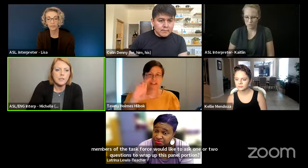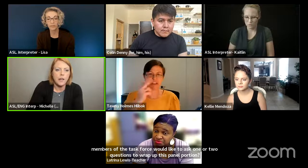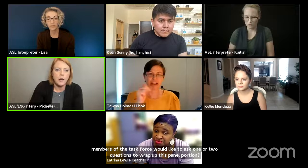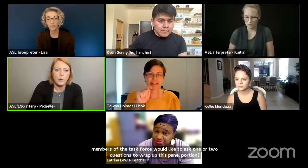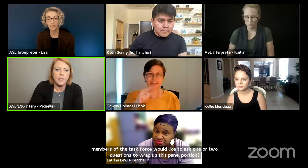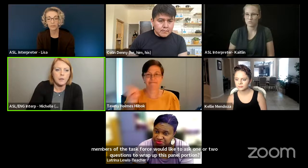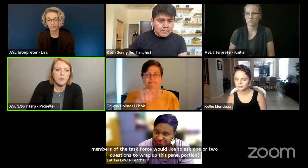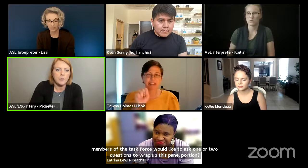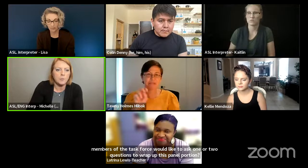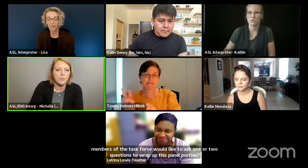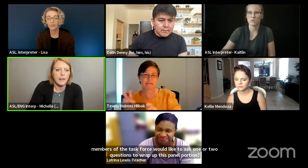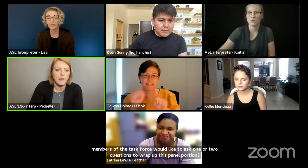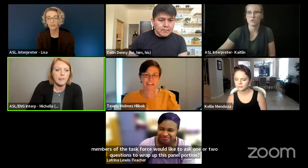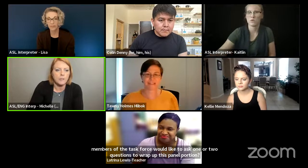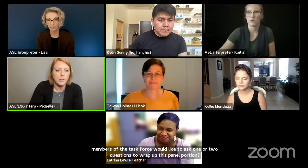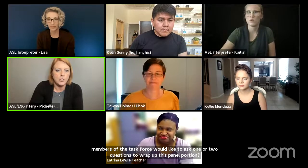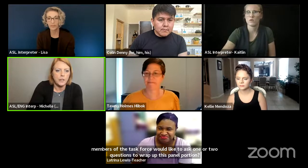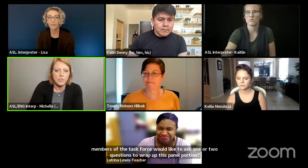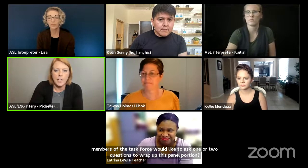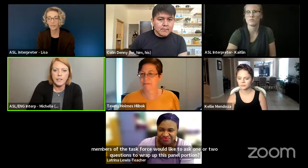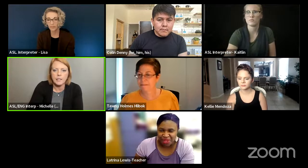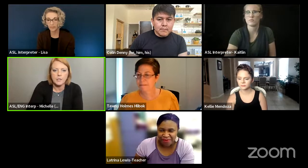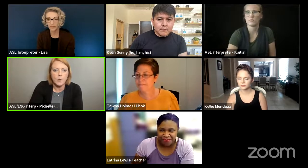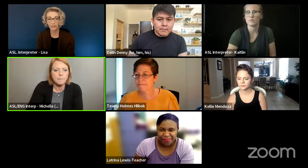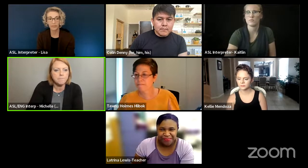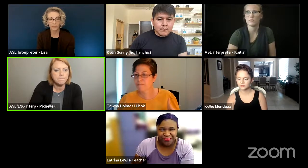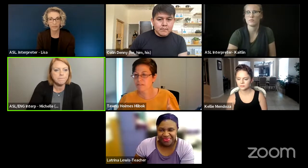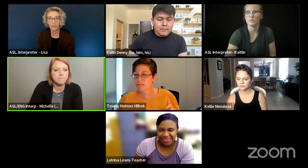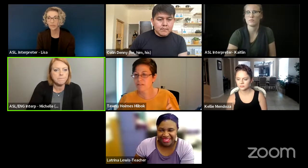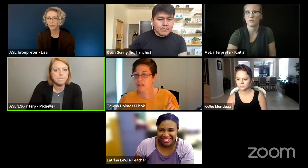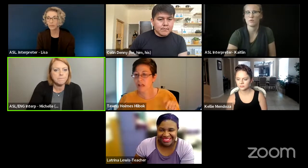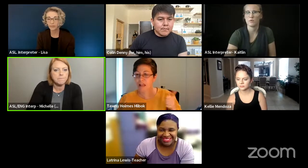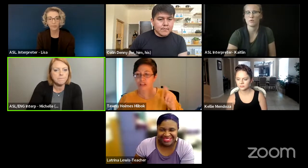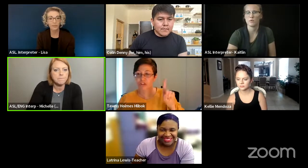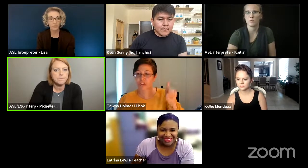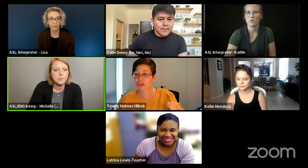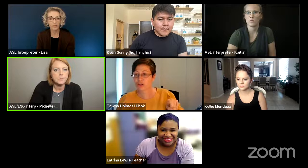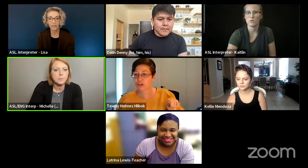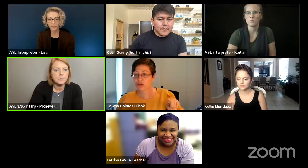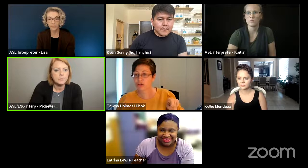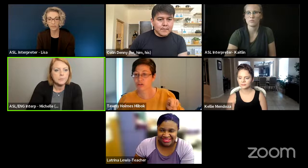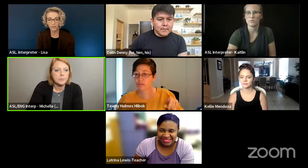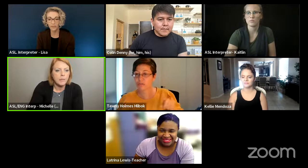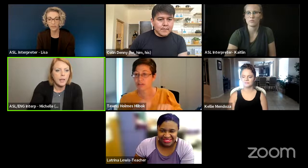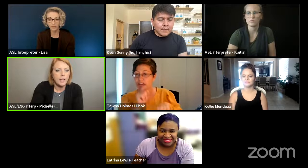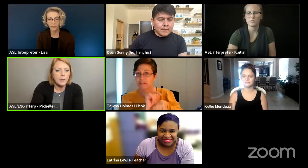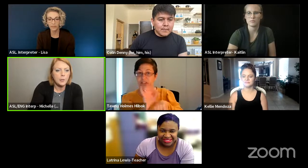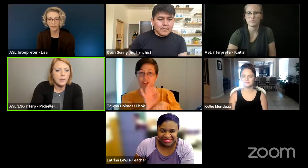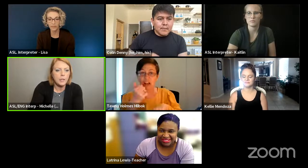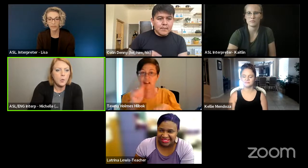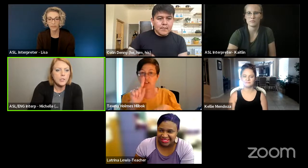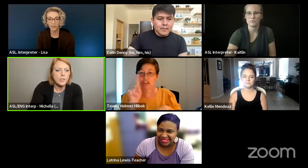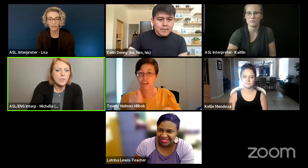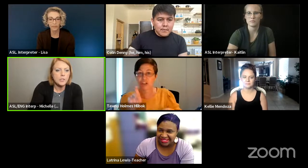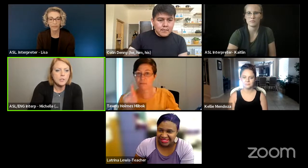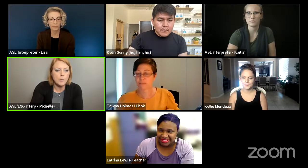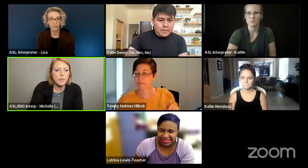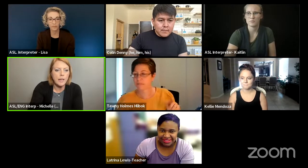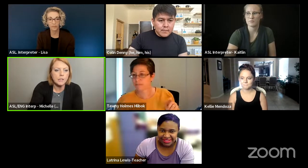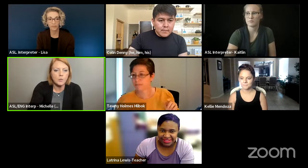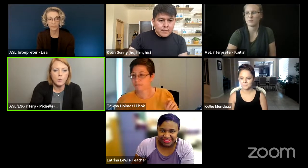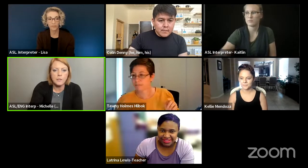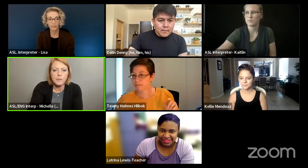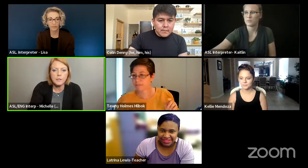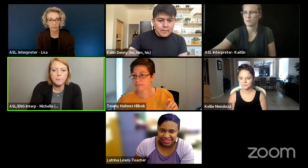resources, we can provide that information in the chat as well. Any burning questions